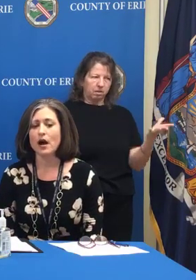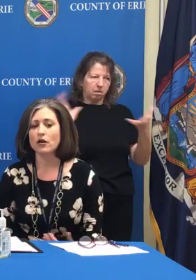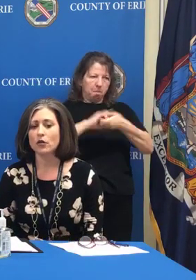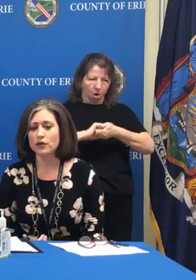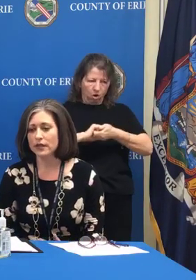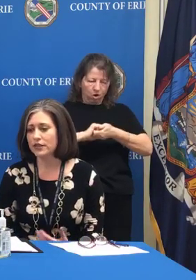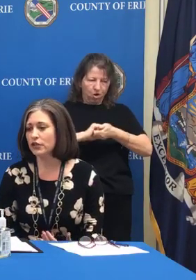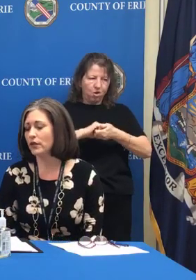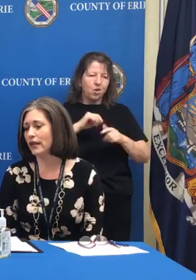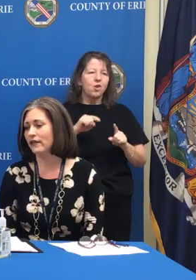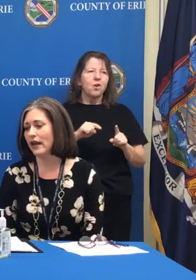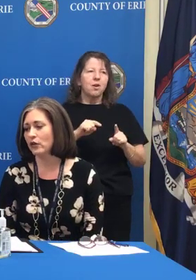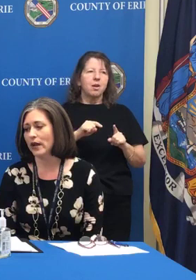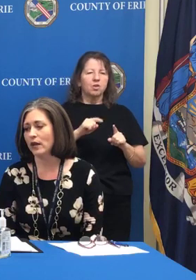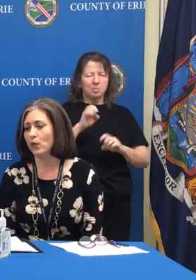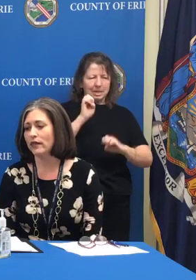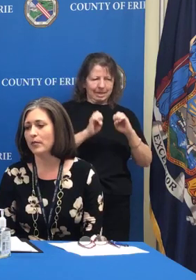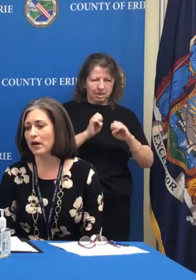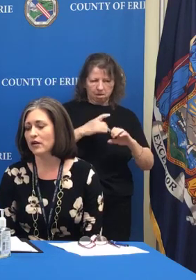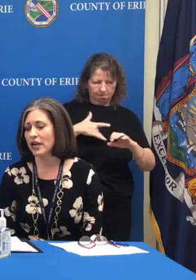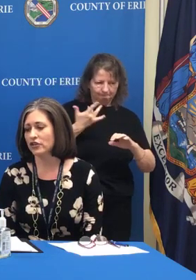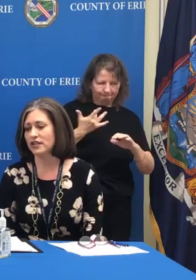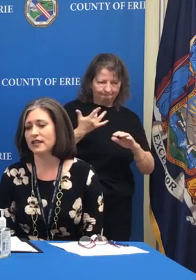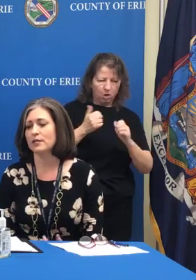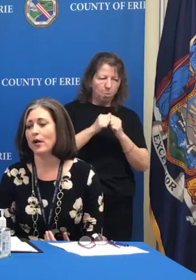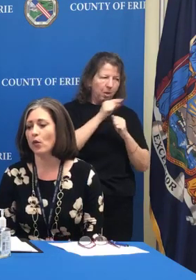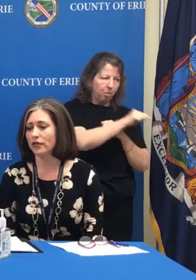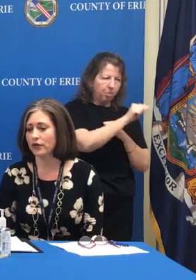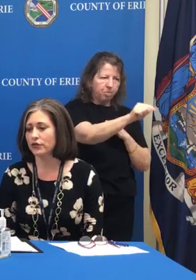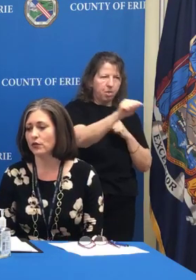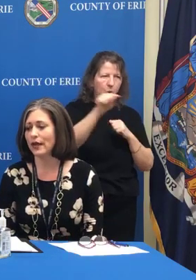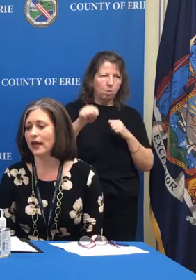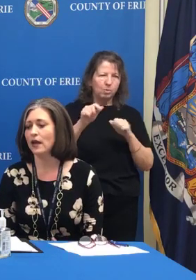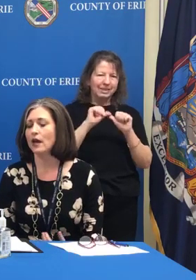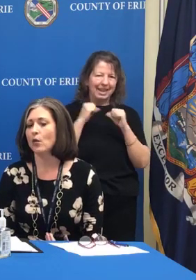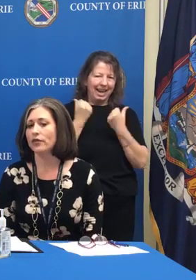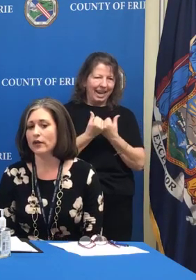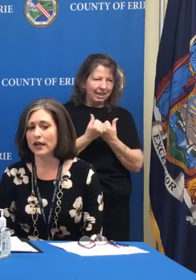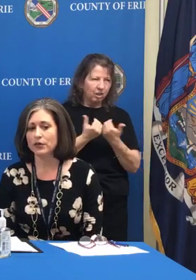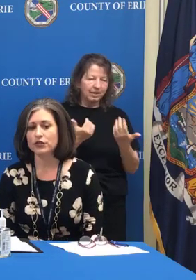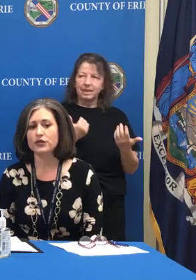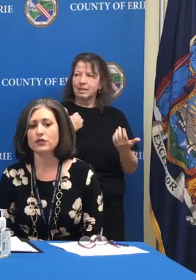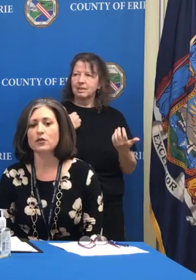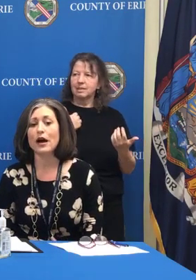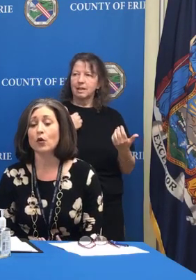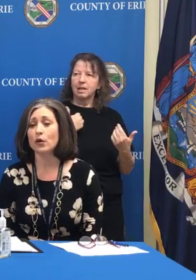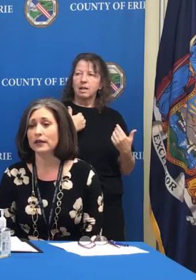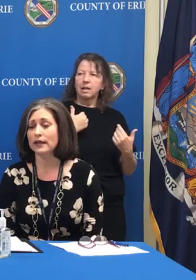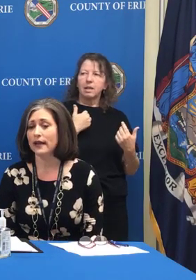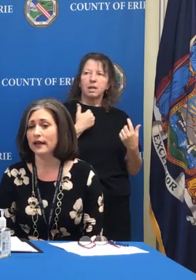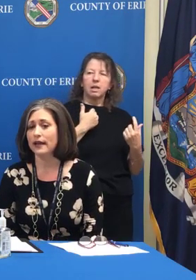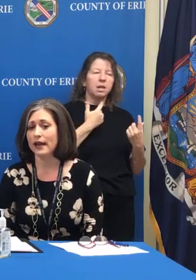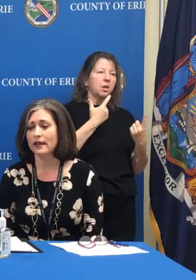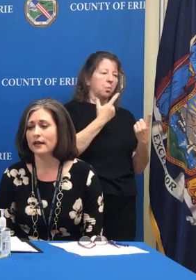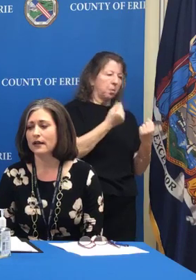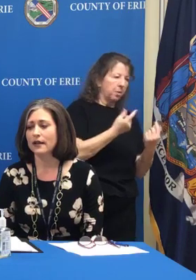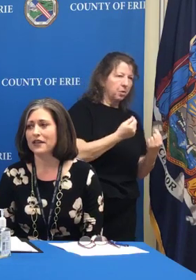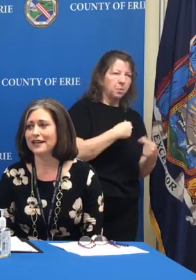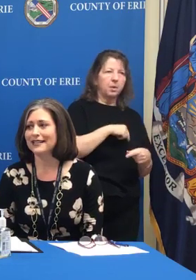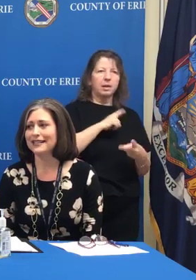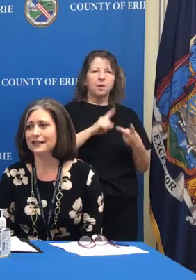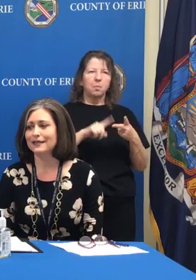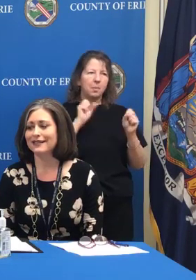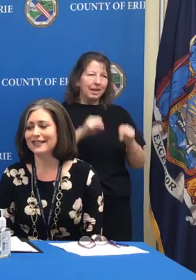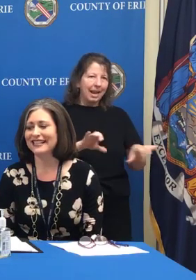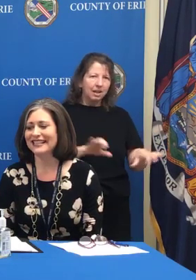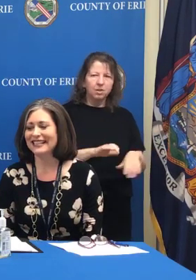them, are continually evaluating with the partner agencies about what they're doing, what they're able to do, how quickly they can get